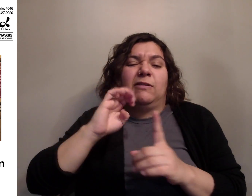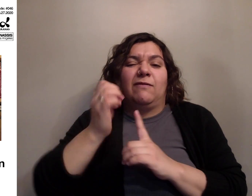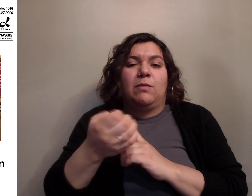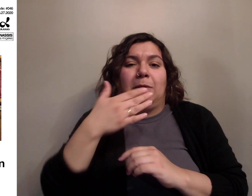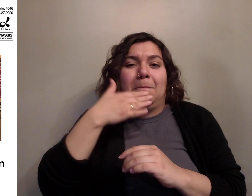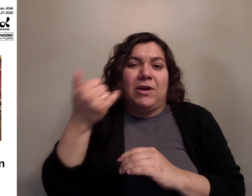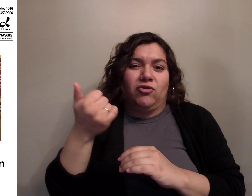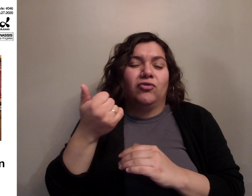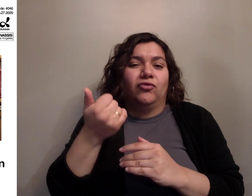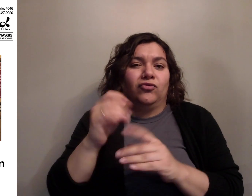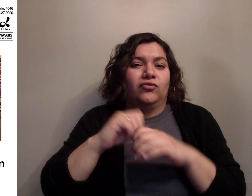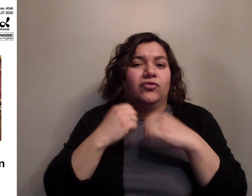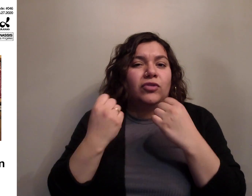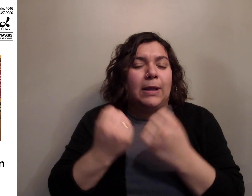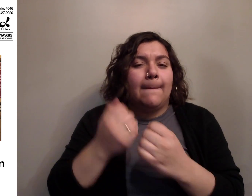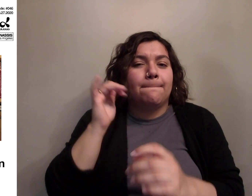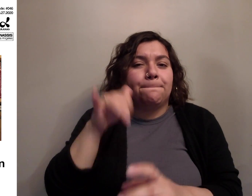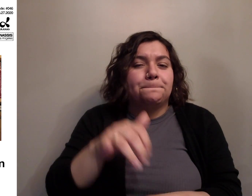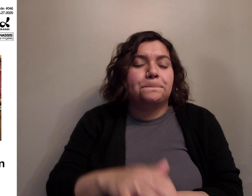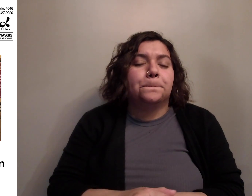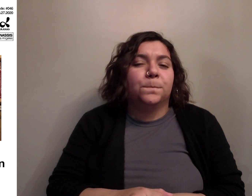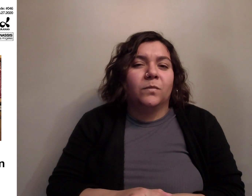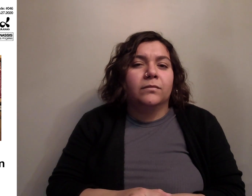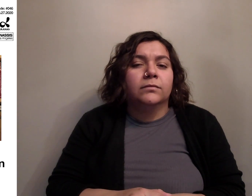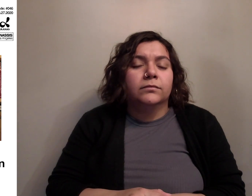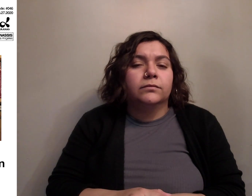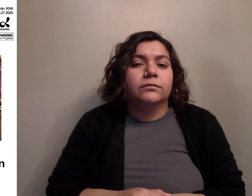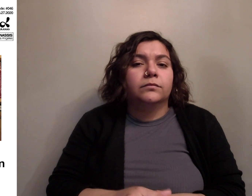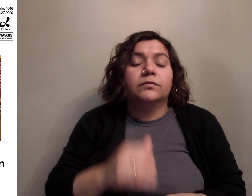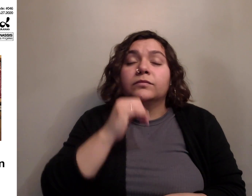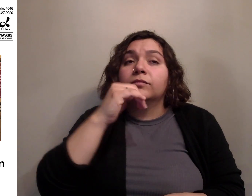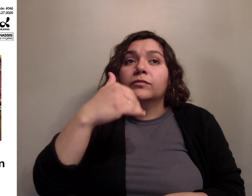environmentally sound society. And